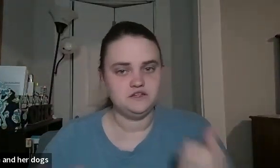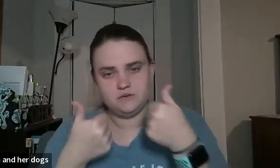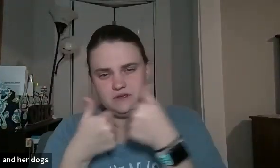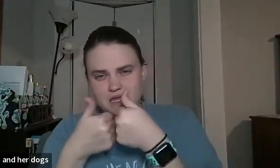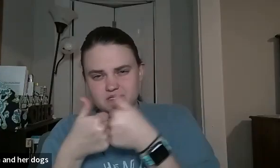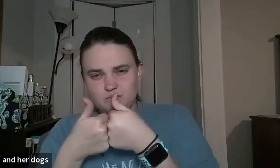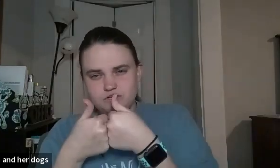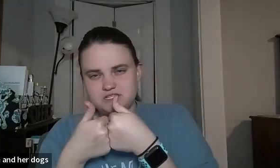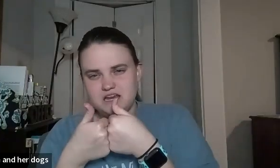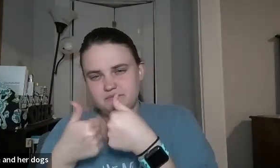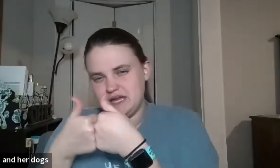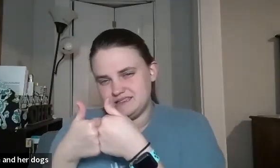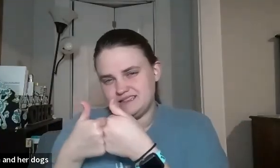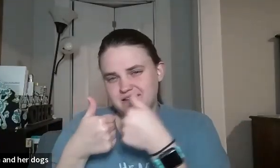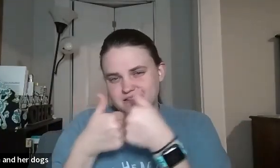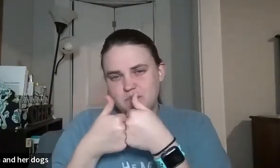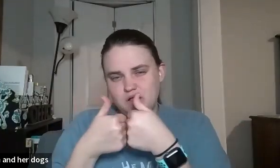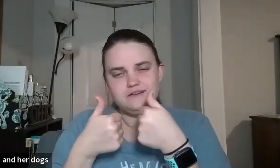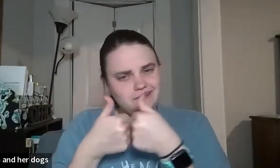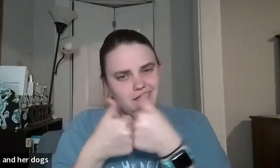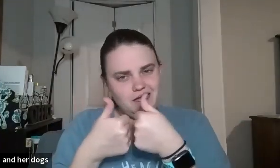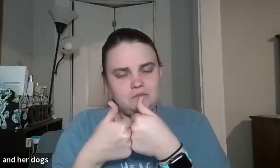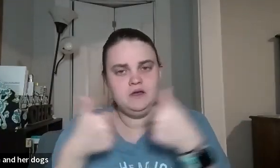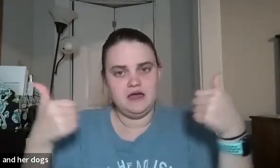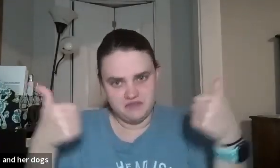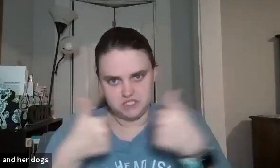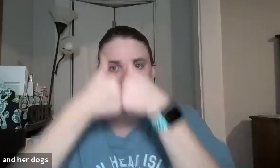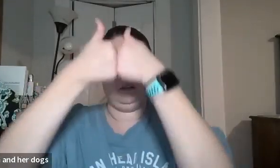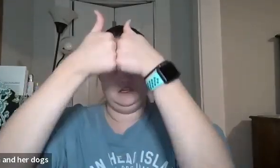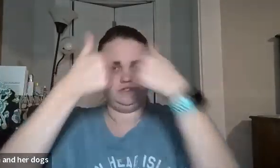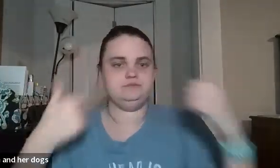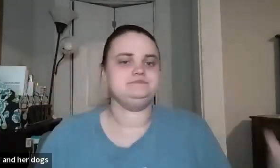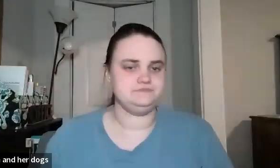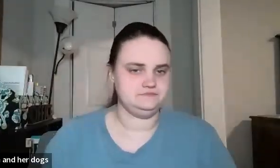So game is more just kind of basic, like smaller, like game, and then challenge.